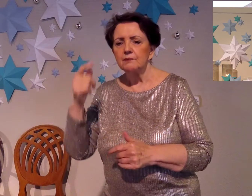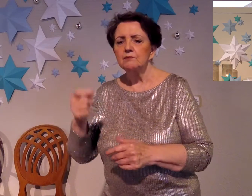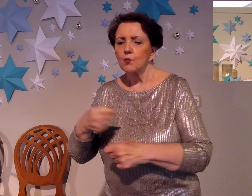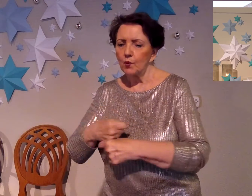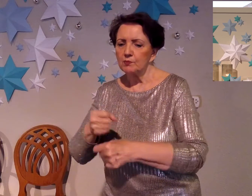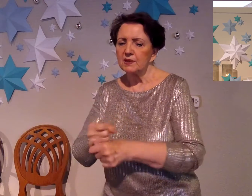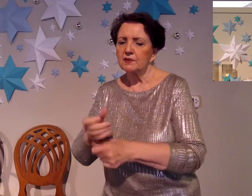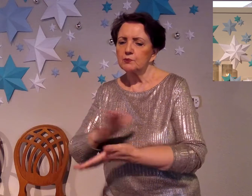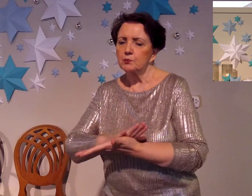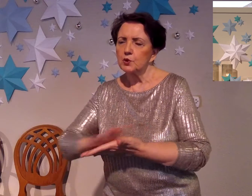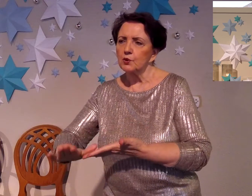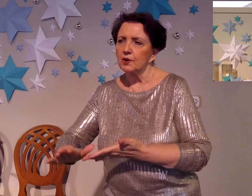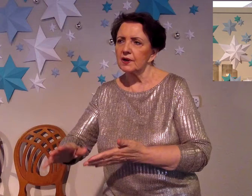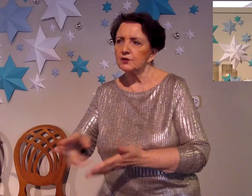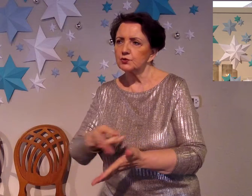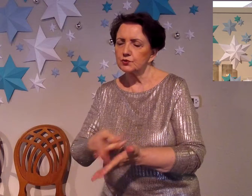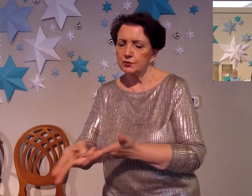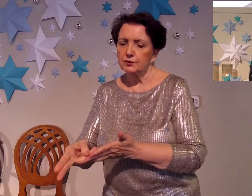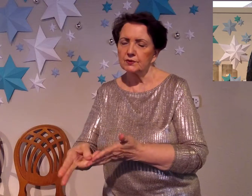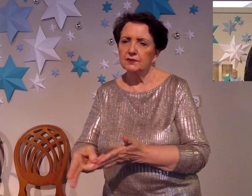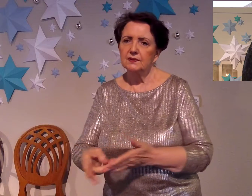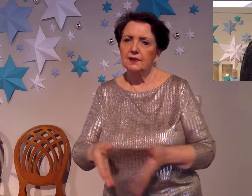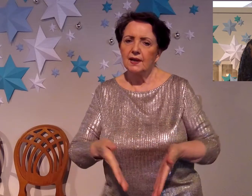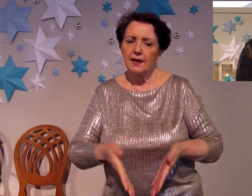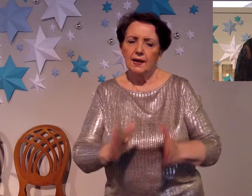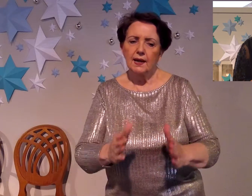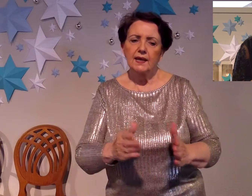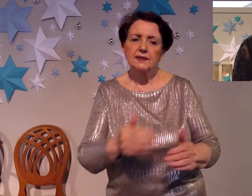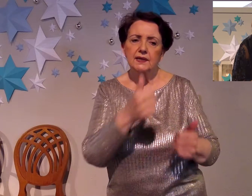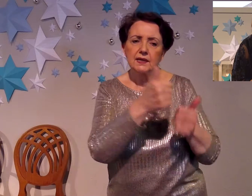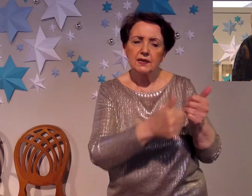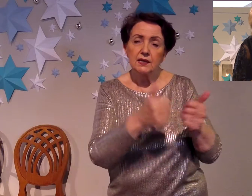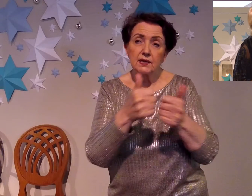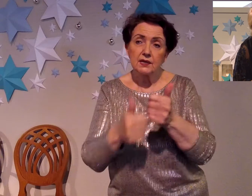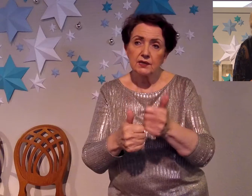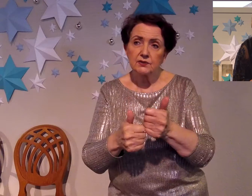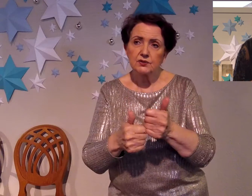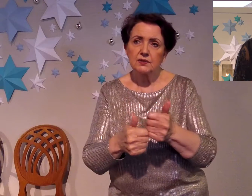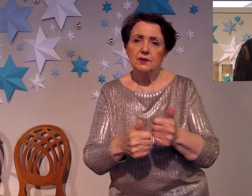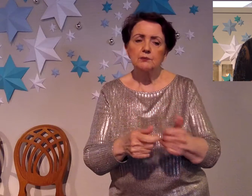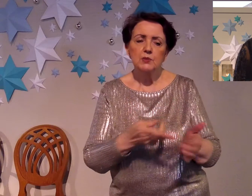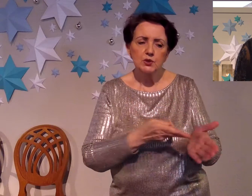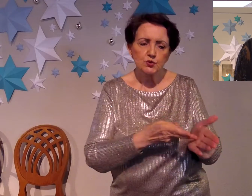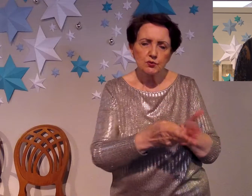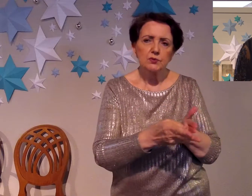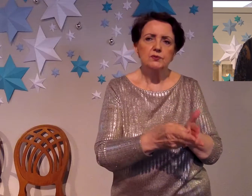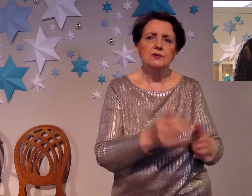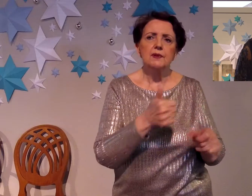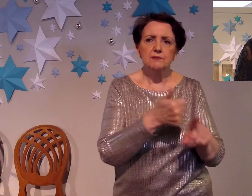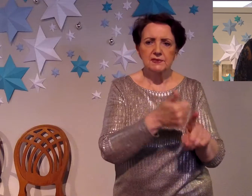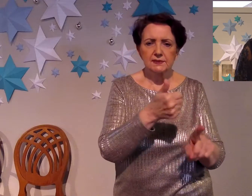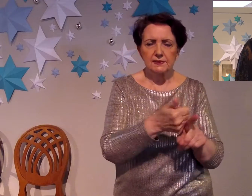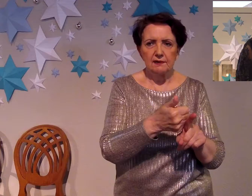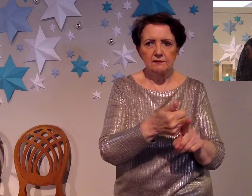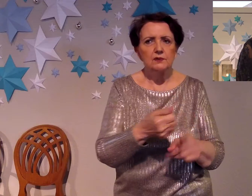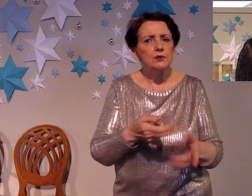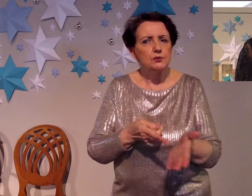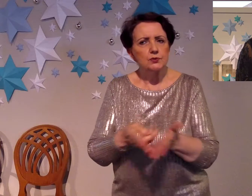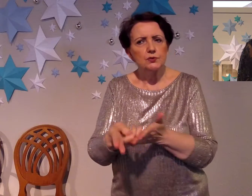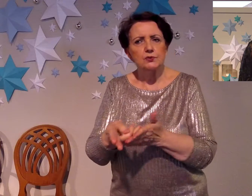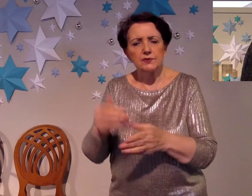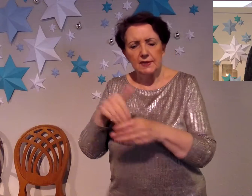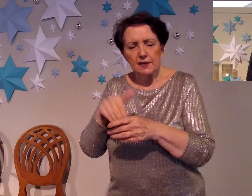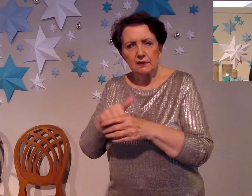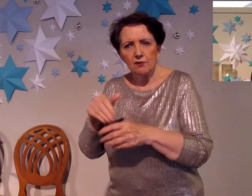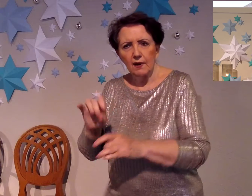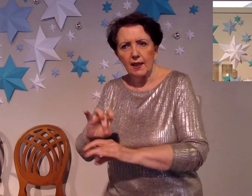and true. Let each resolve to be true to the self, true to this inner light, true to the truth